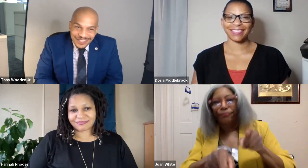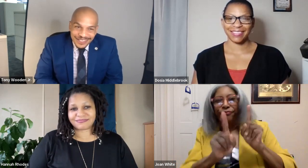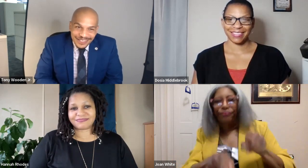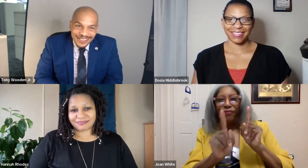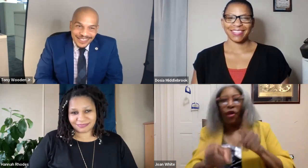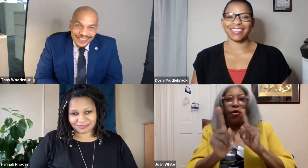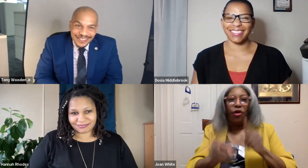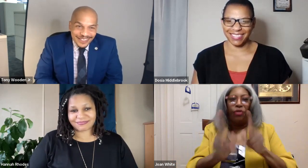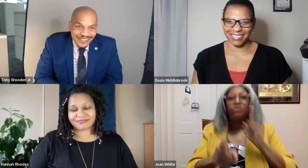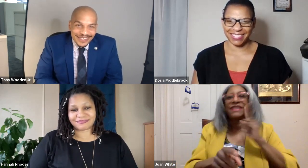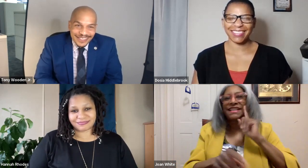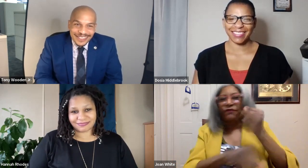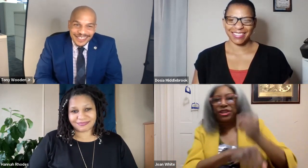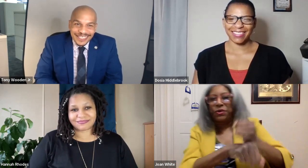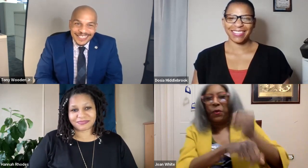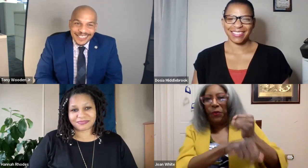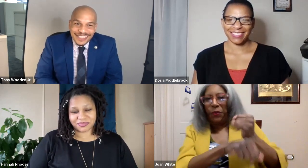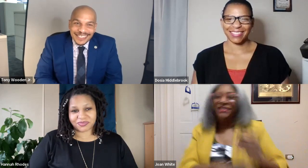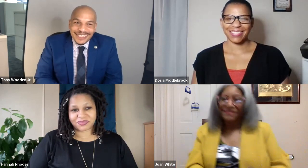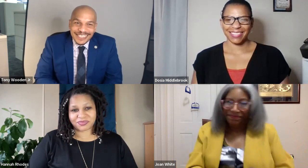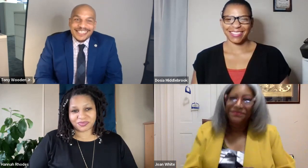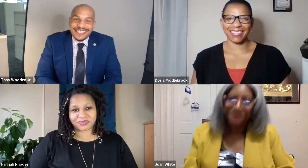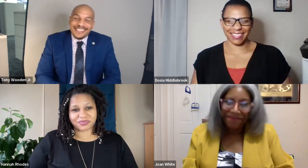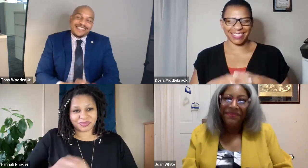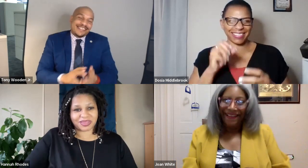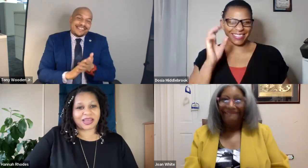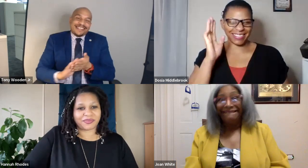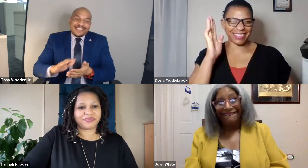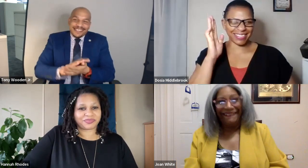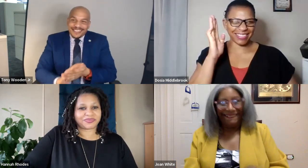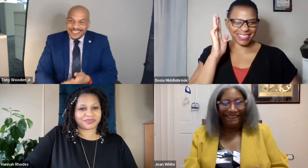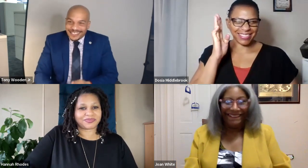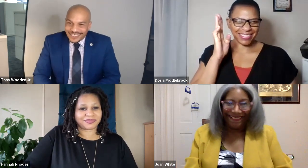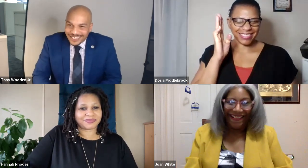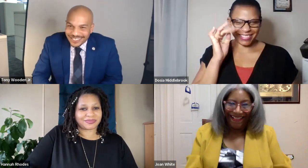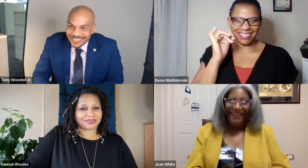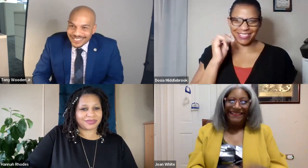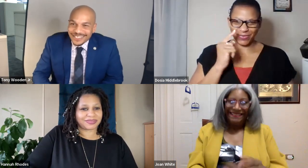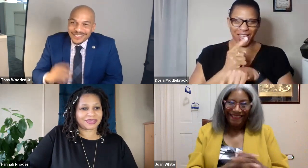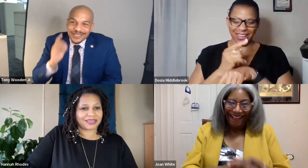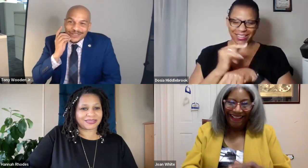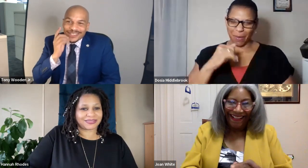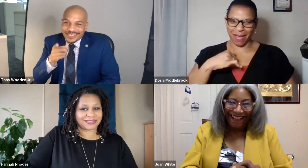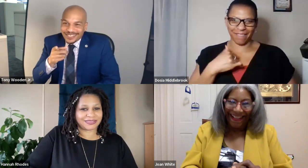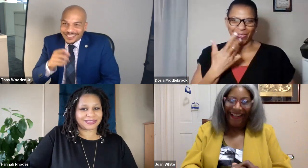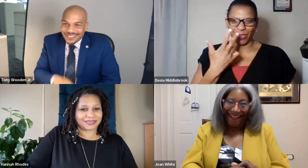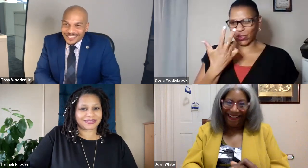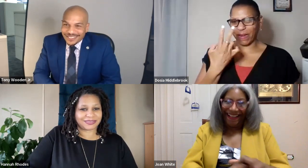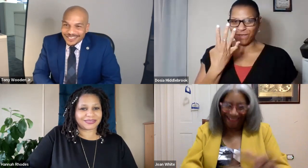because so many generations had gone to that school in Illinois, and the deaf school, such a strong legacy there. Yeah, Dosia